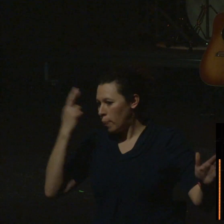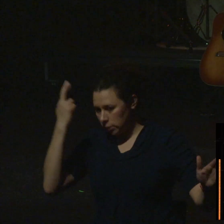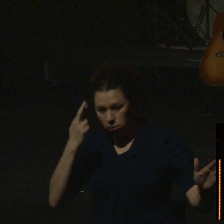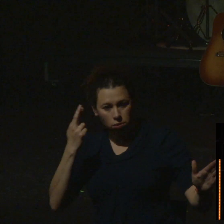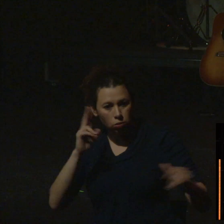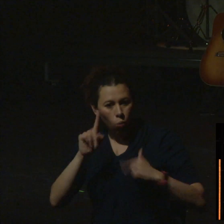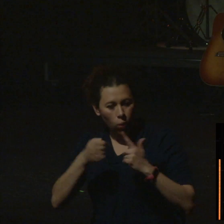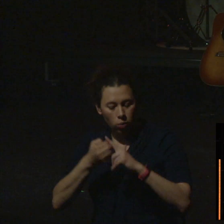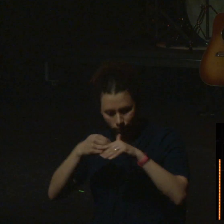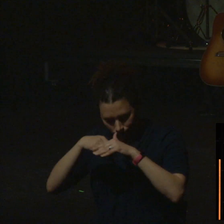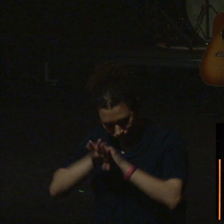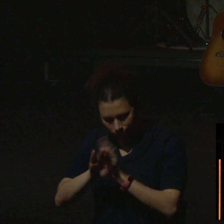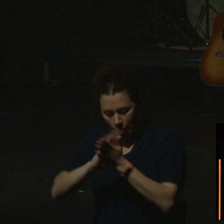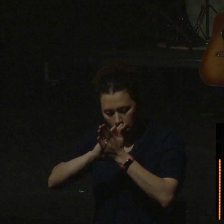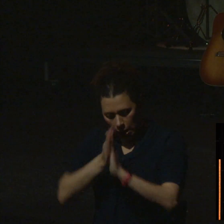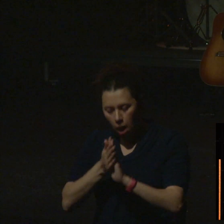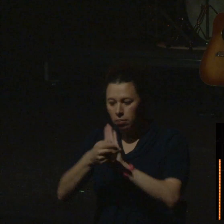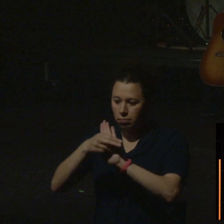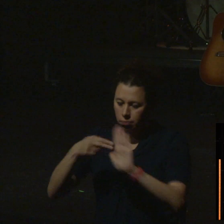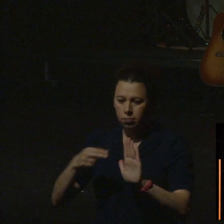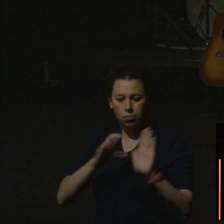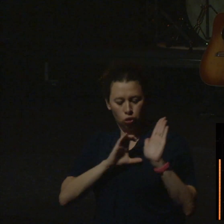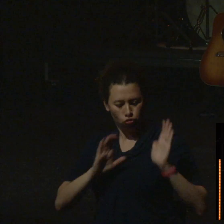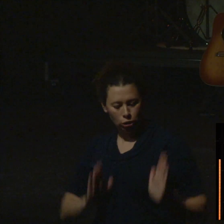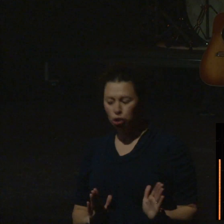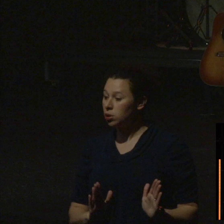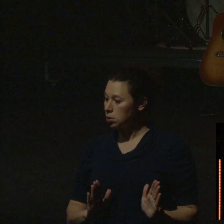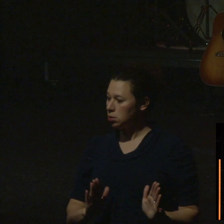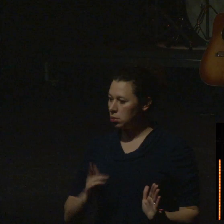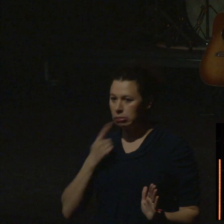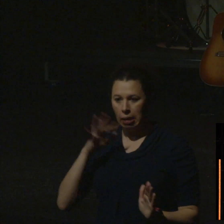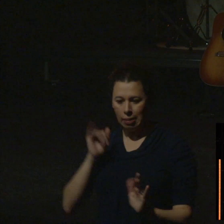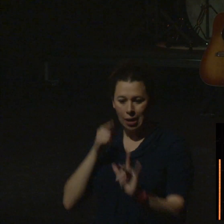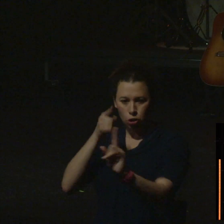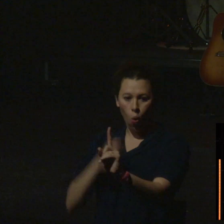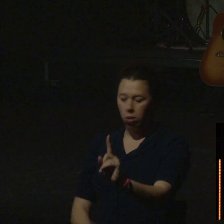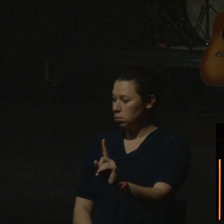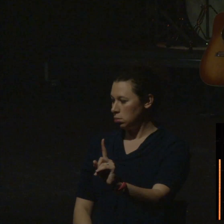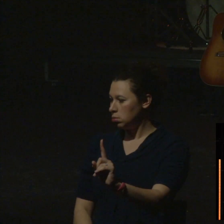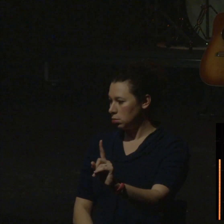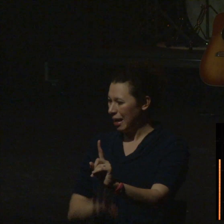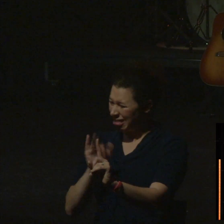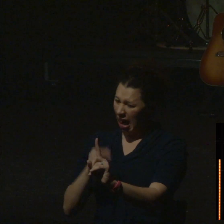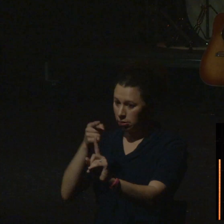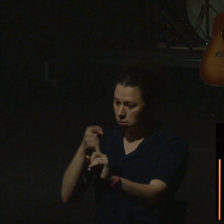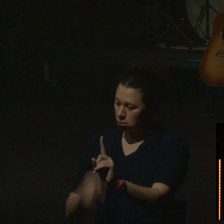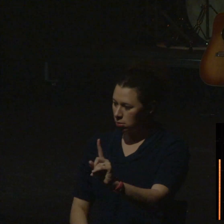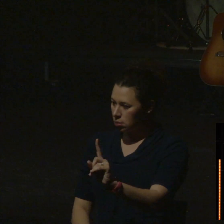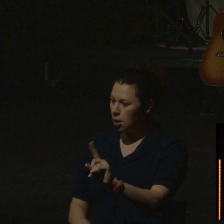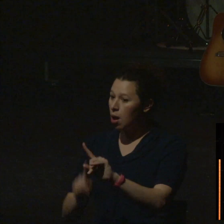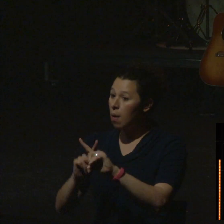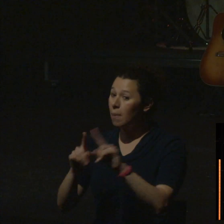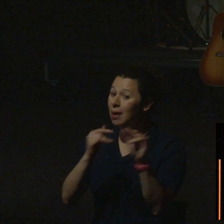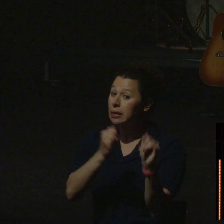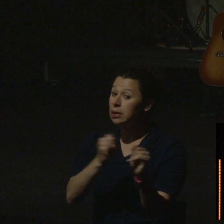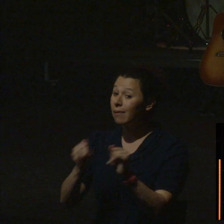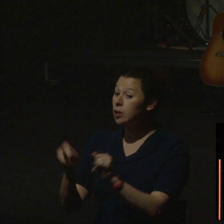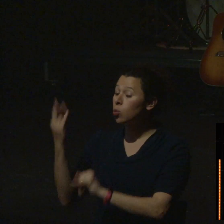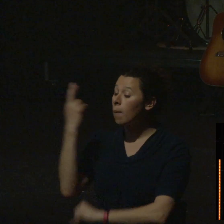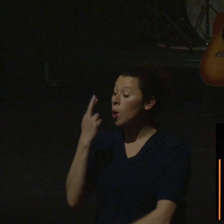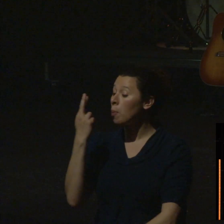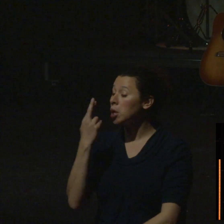the faith, when we come into this family. That's our main goal. But let's talk about your purpose as an individual.